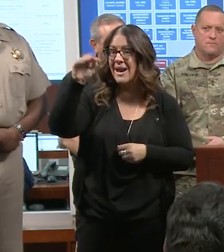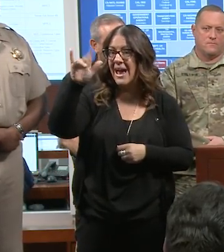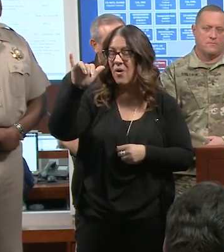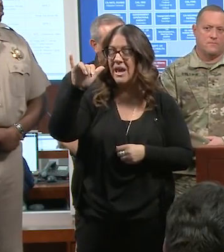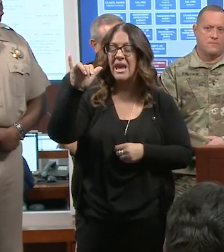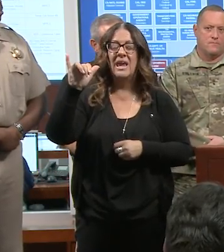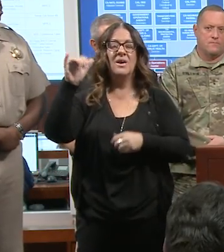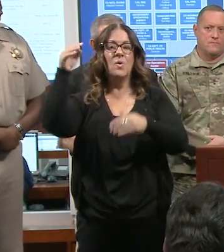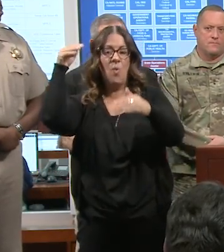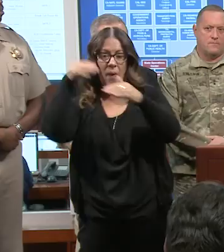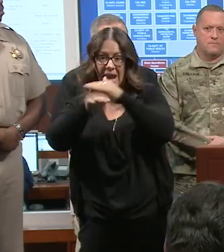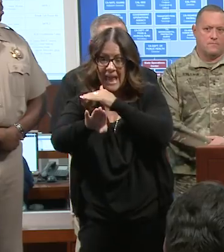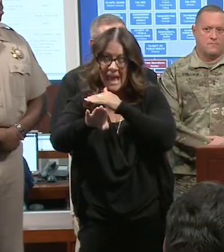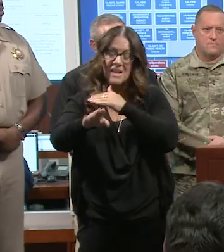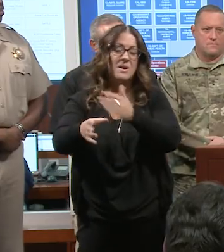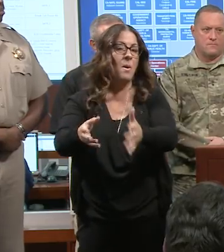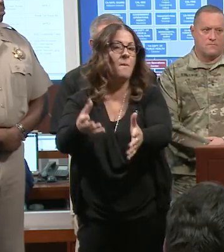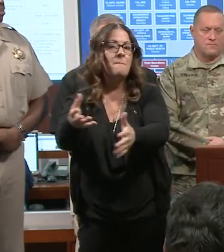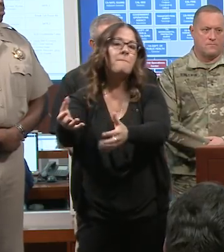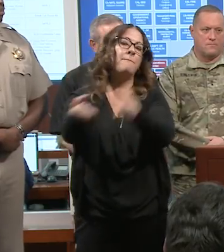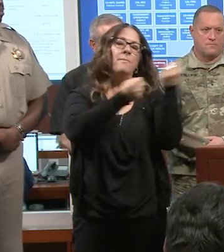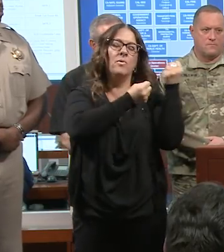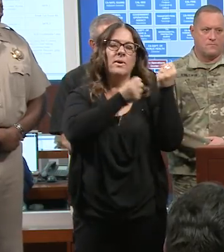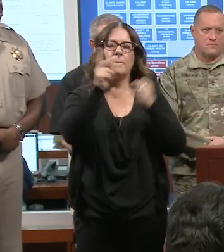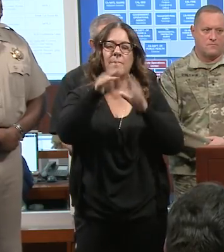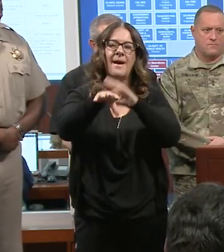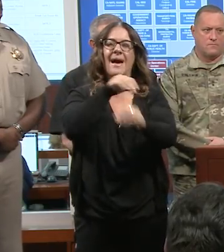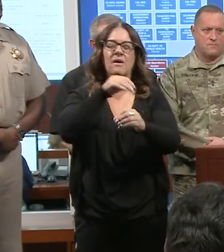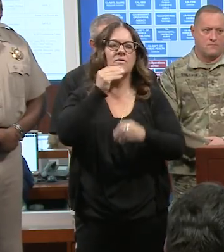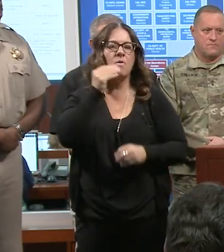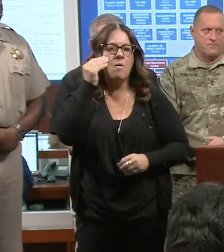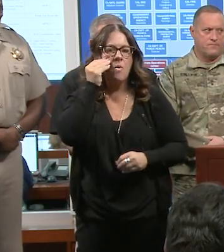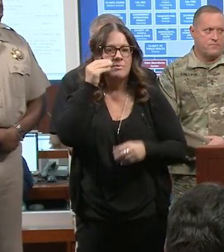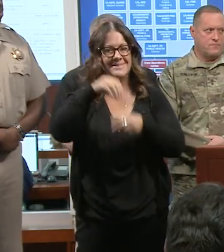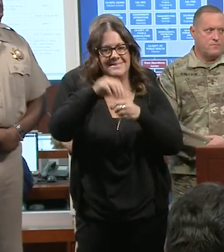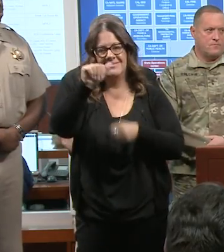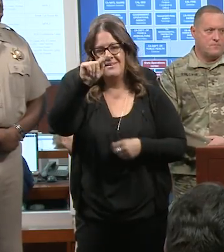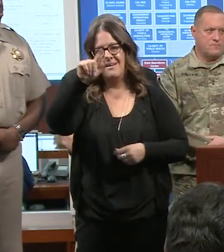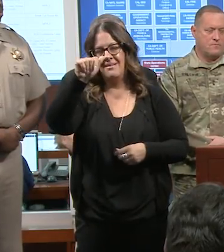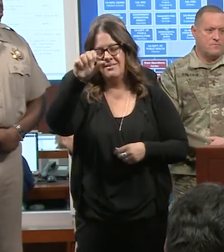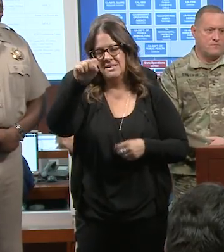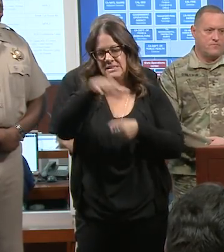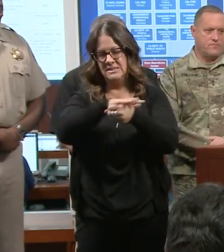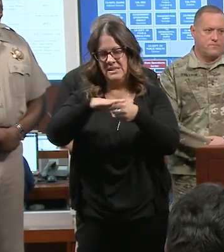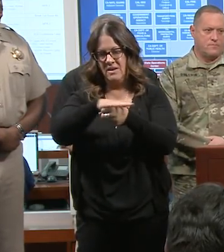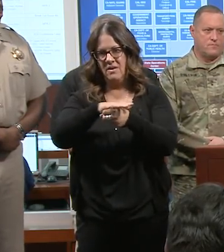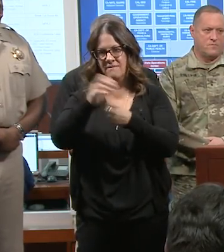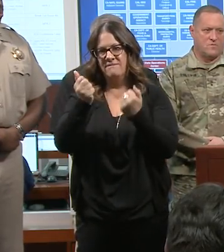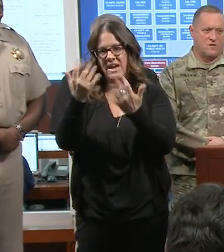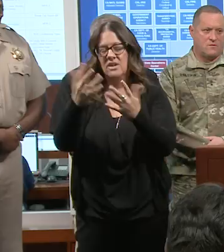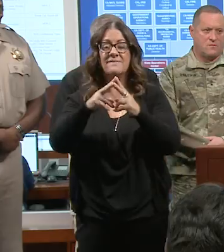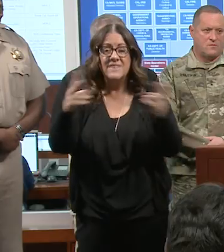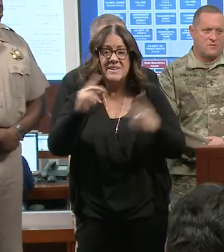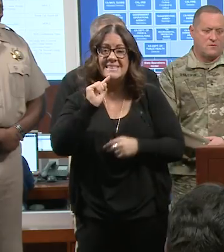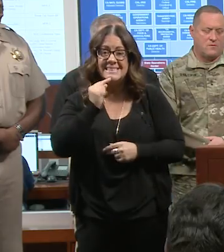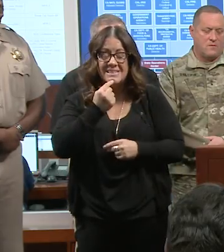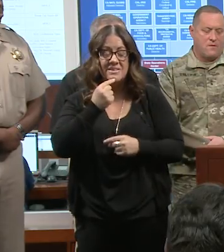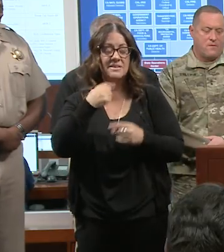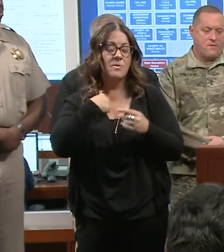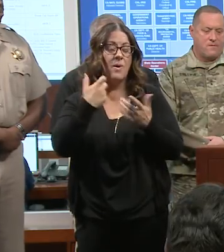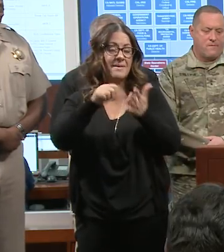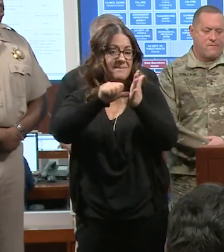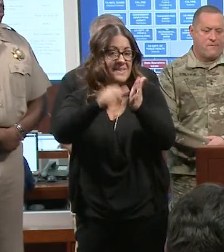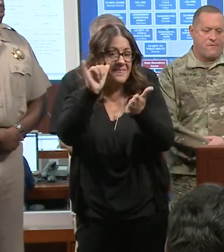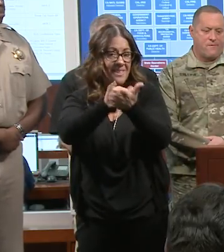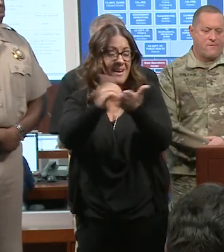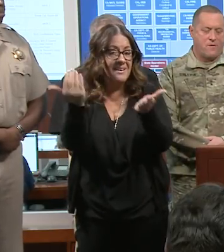pulling people out of their homes ahead of the Atlas fire. So again, very serious. Just a quick update,